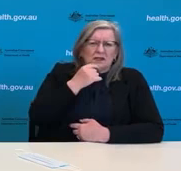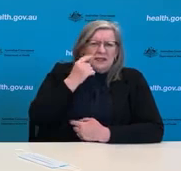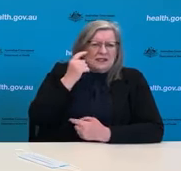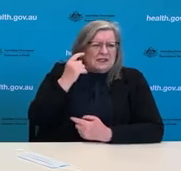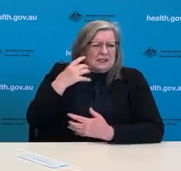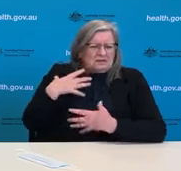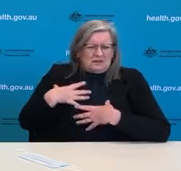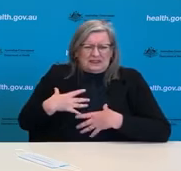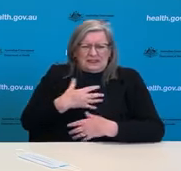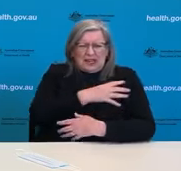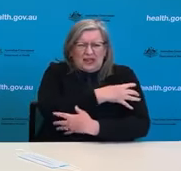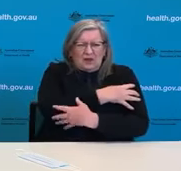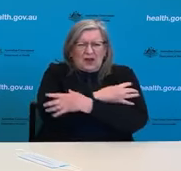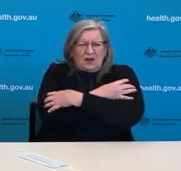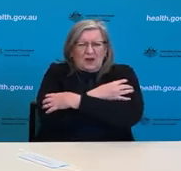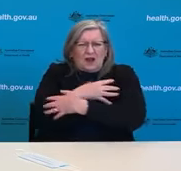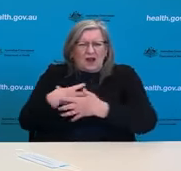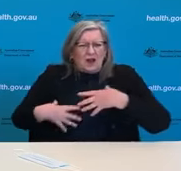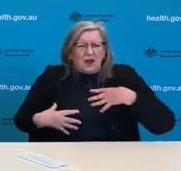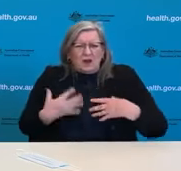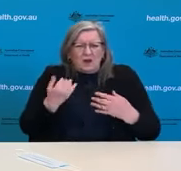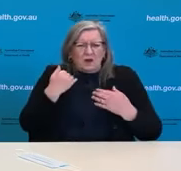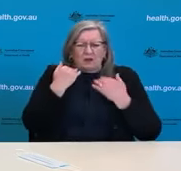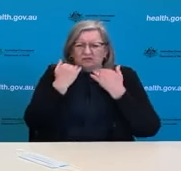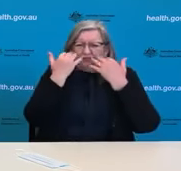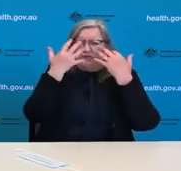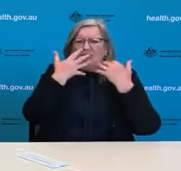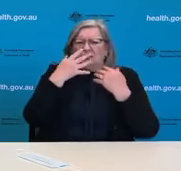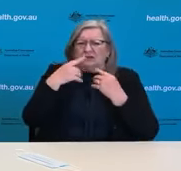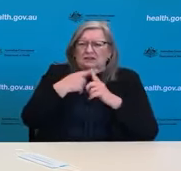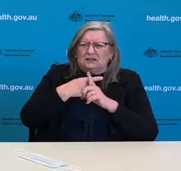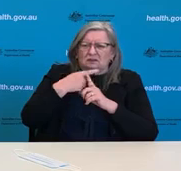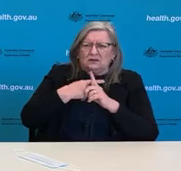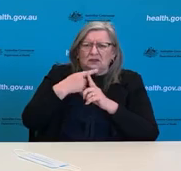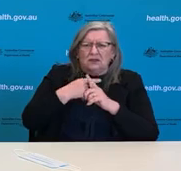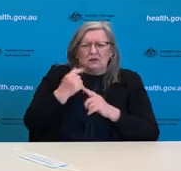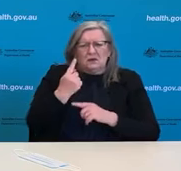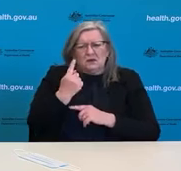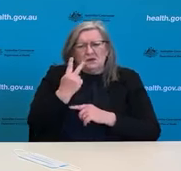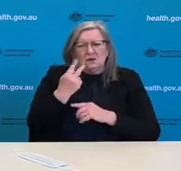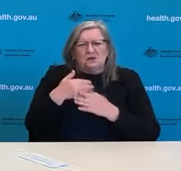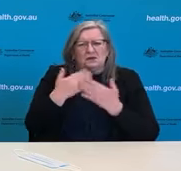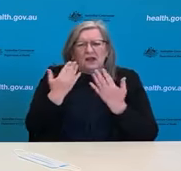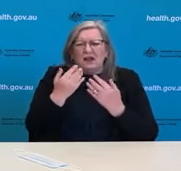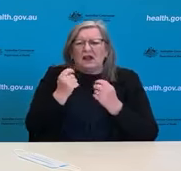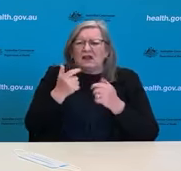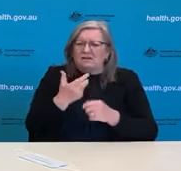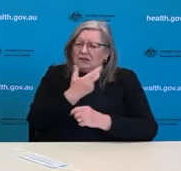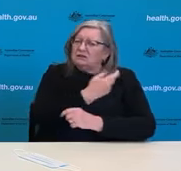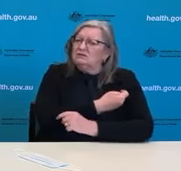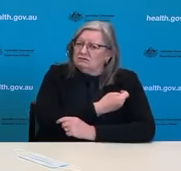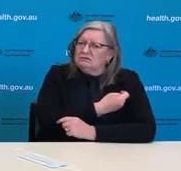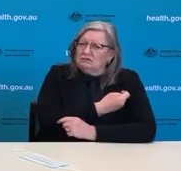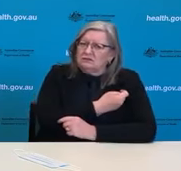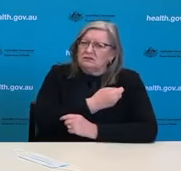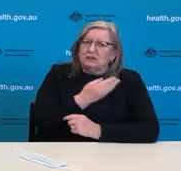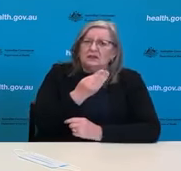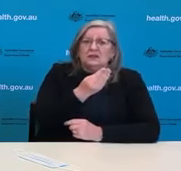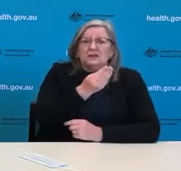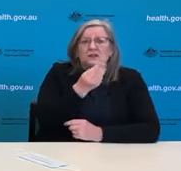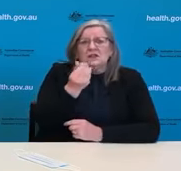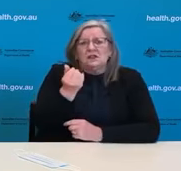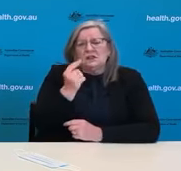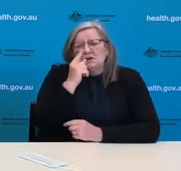or mild fever for a day or two after the vaccine. And some people may get a mild headache.